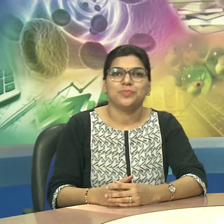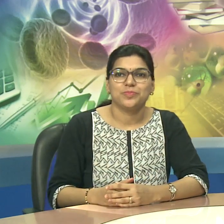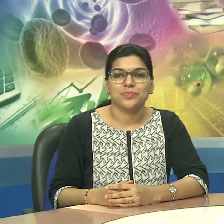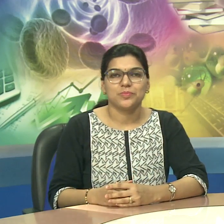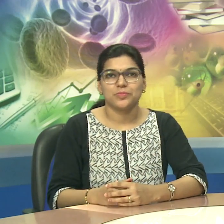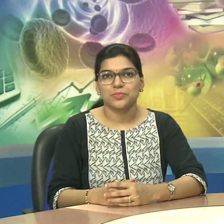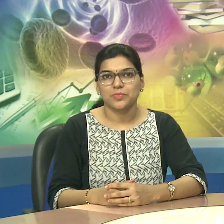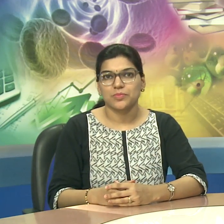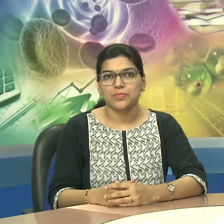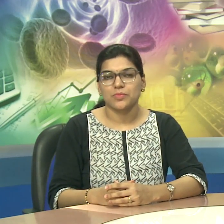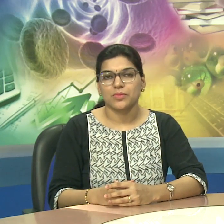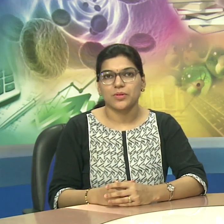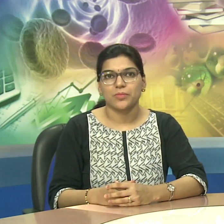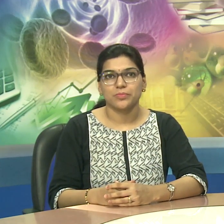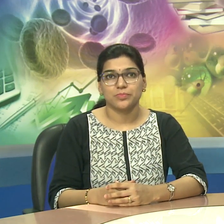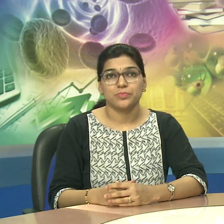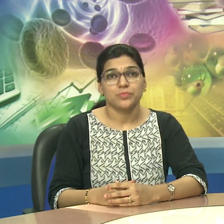Let's begin it.